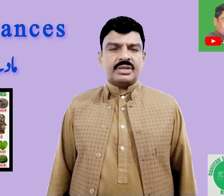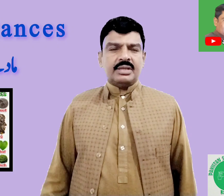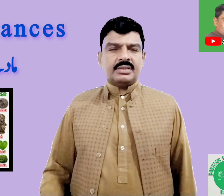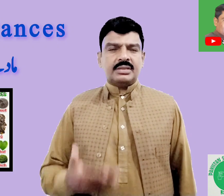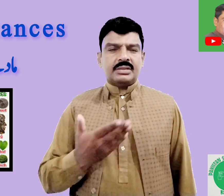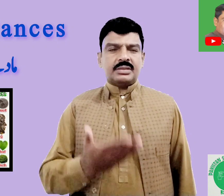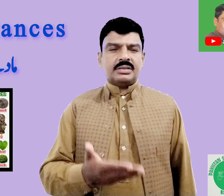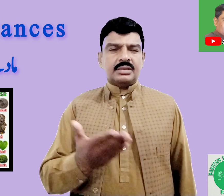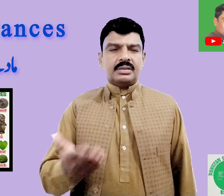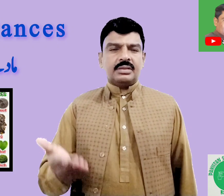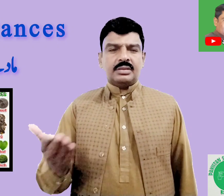substances,